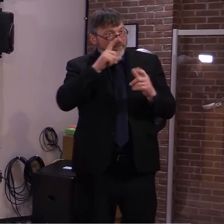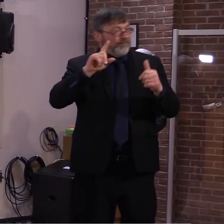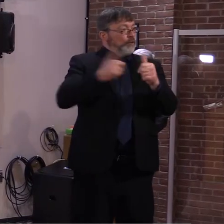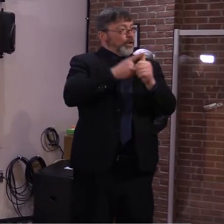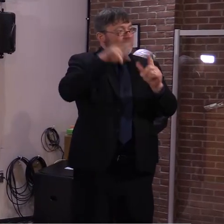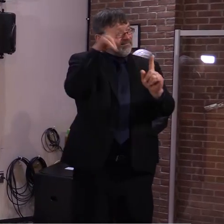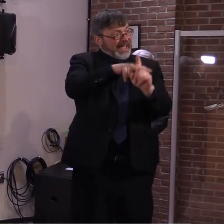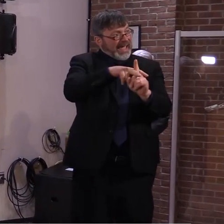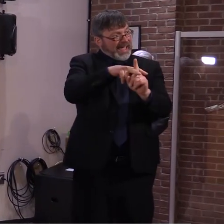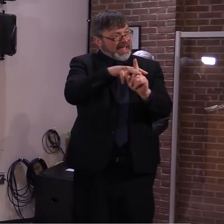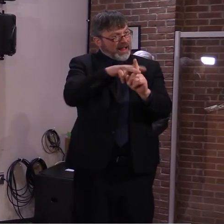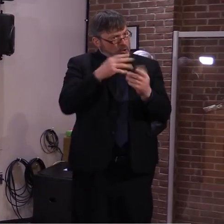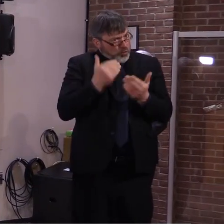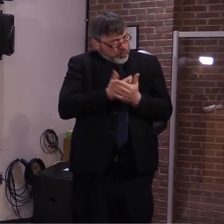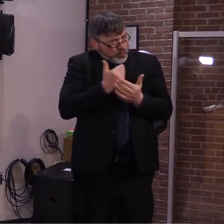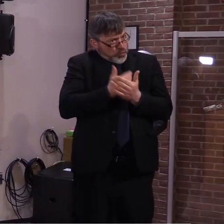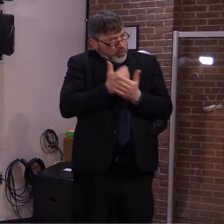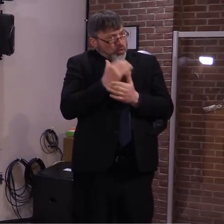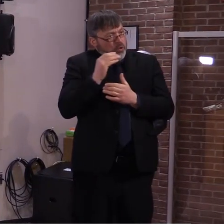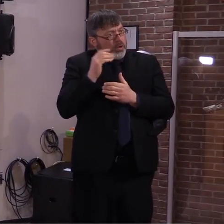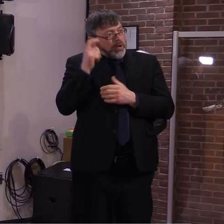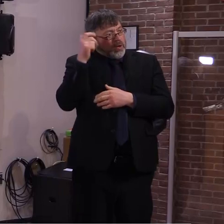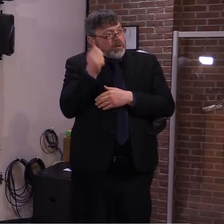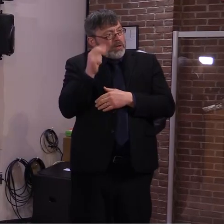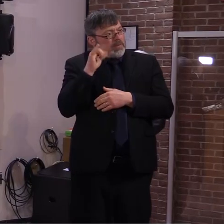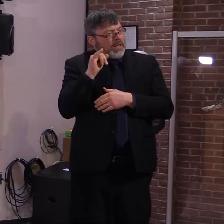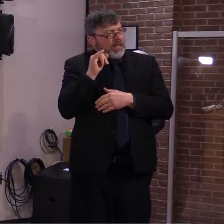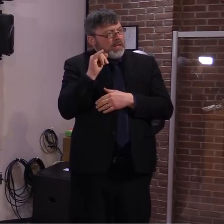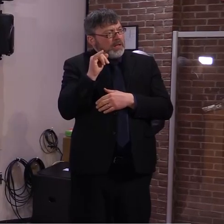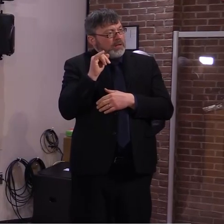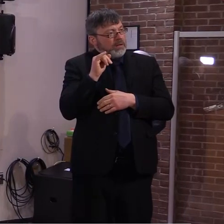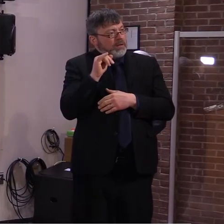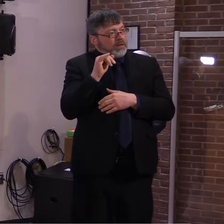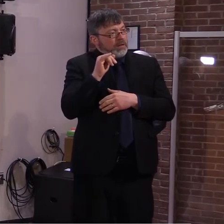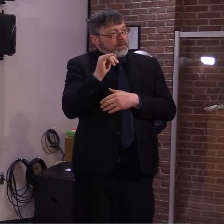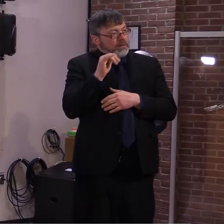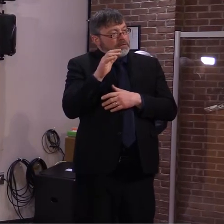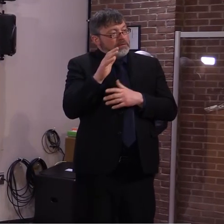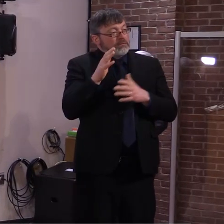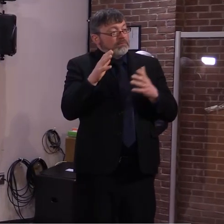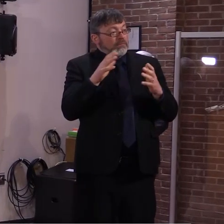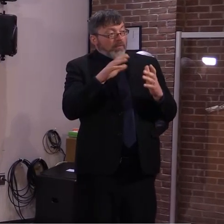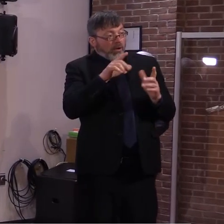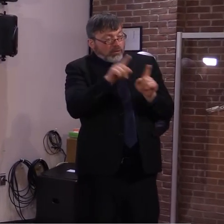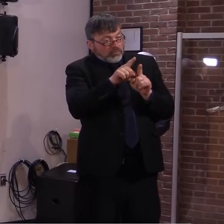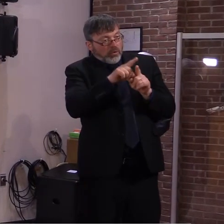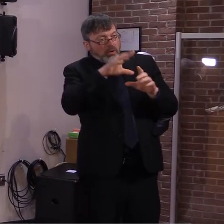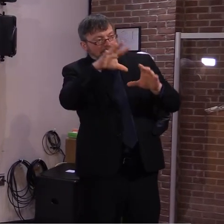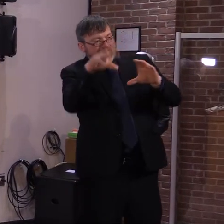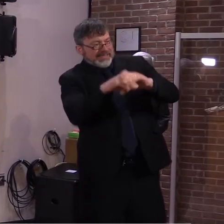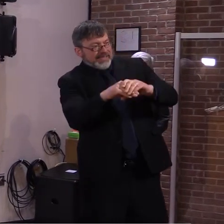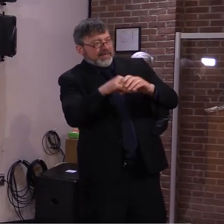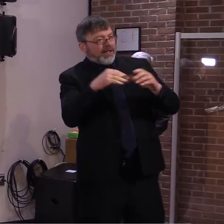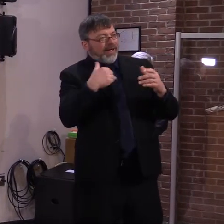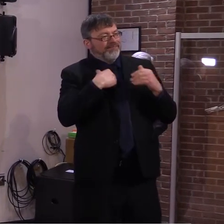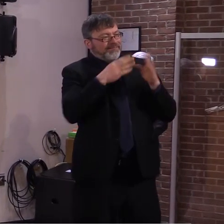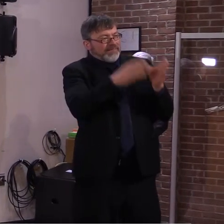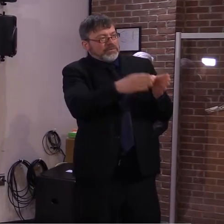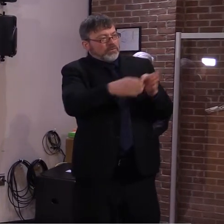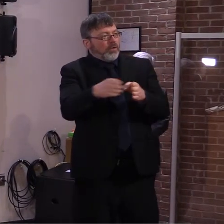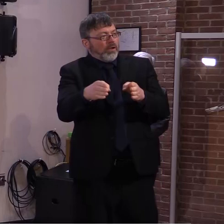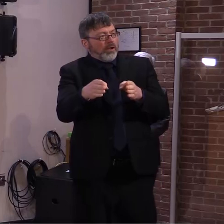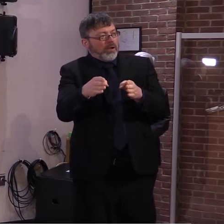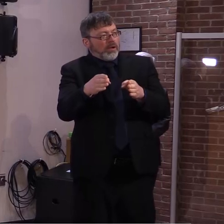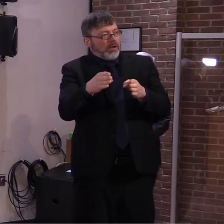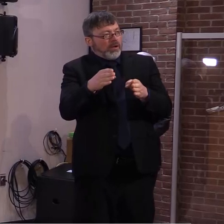In that number are also individuals whose prior benefit year has exhausted